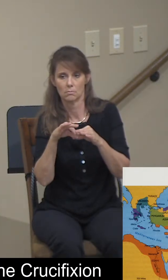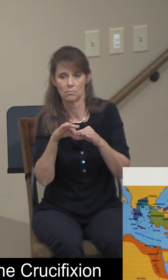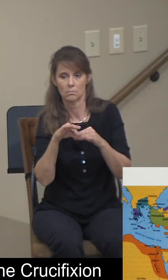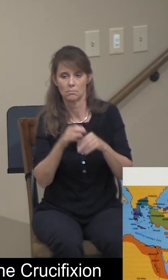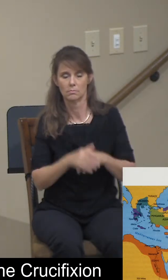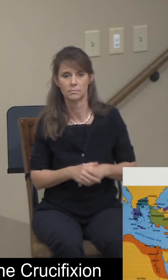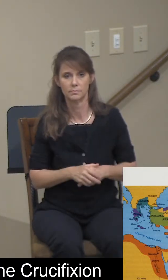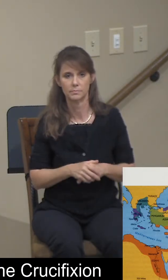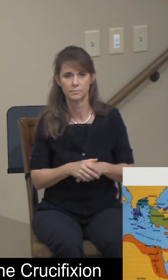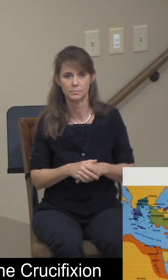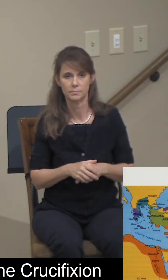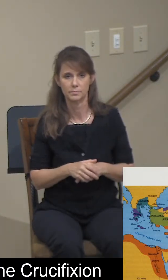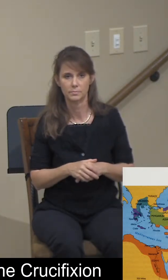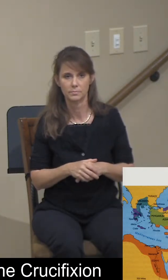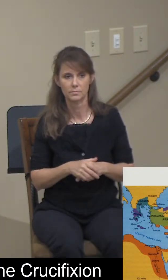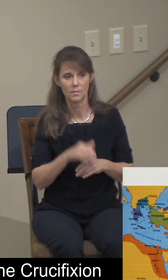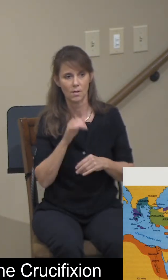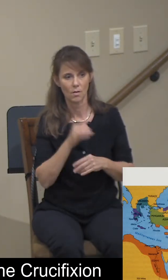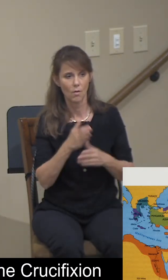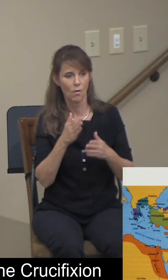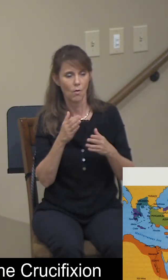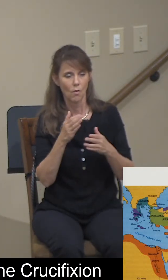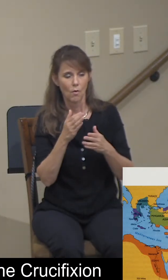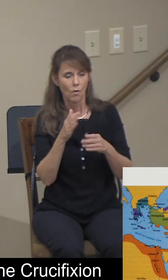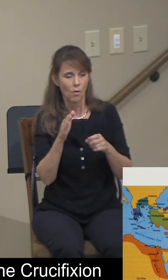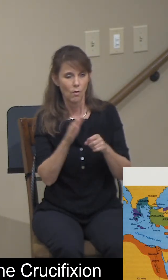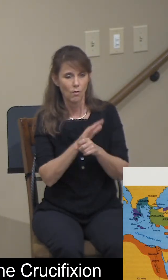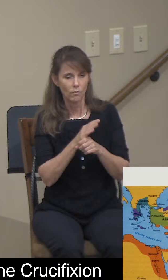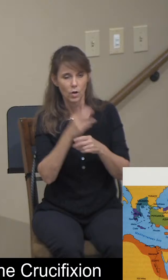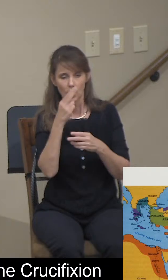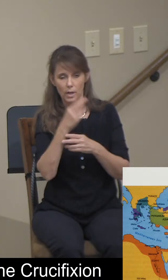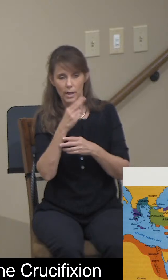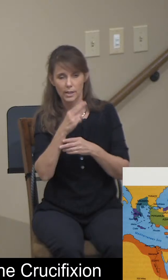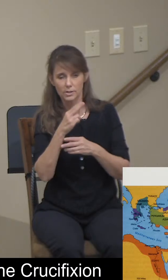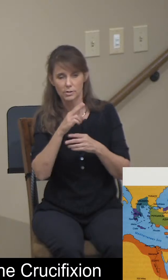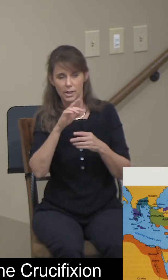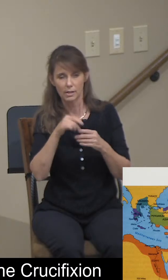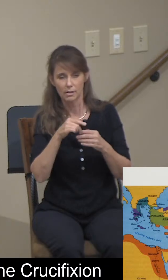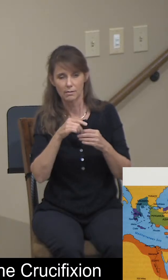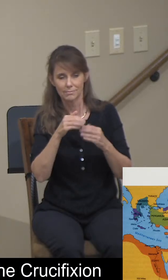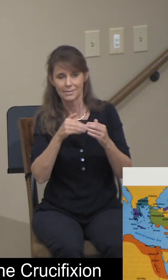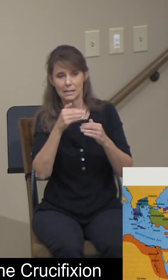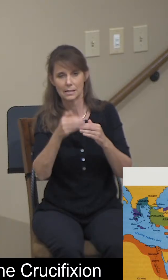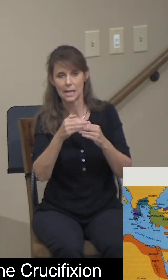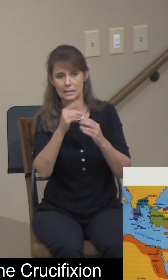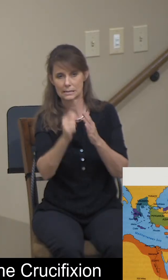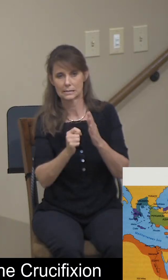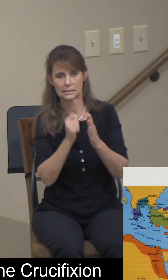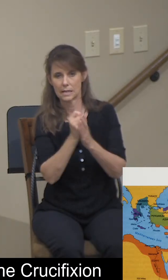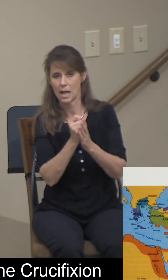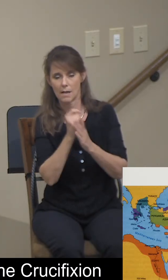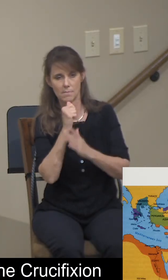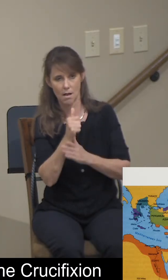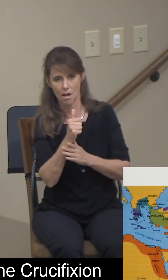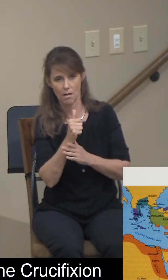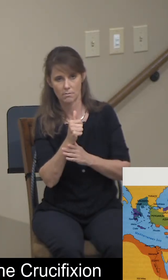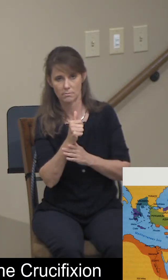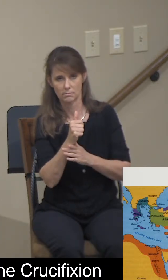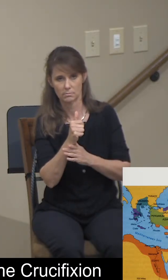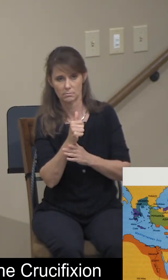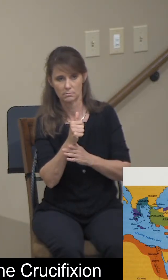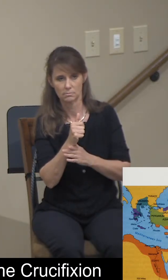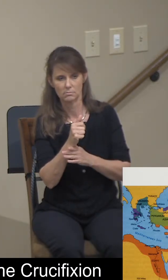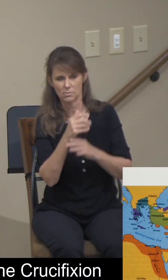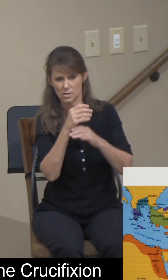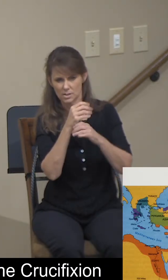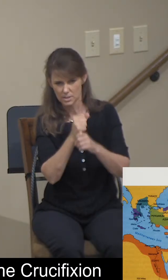full survey history on the period that follows the Maccabean Revolt, and we can summarize the importance